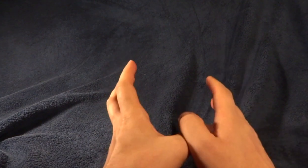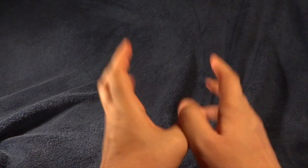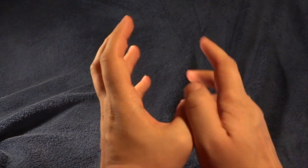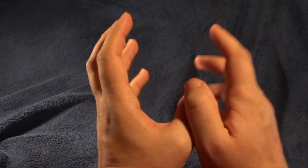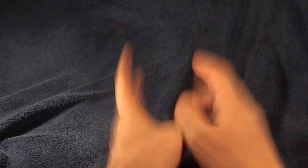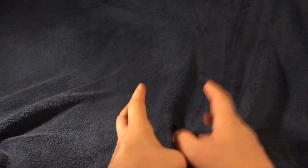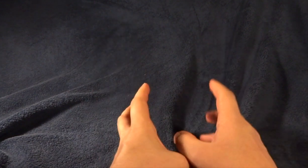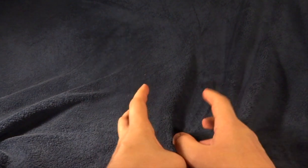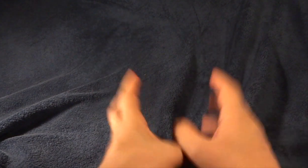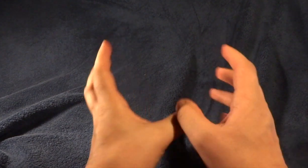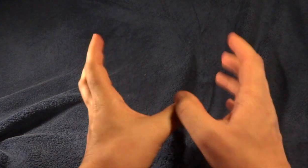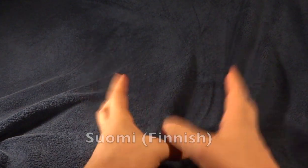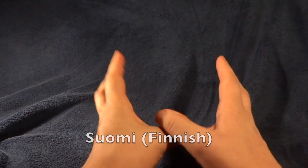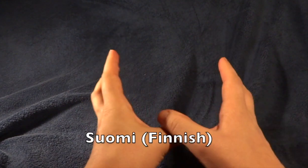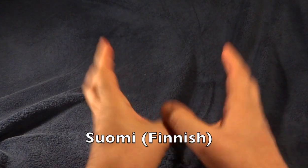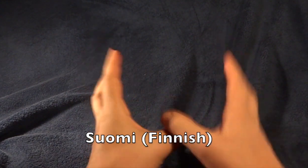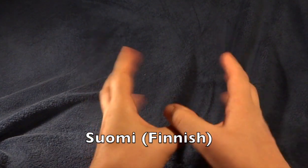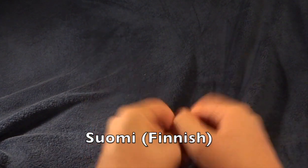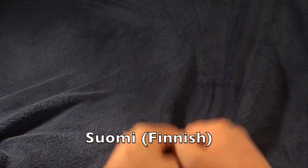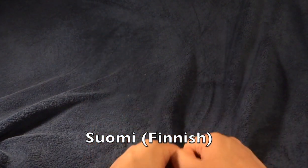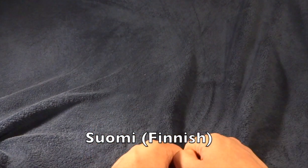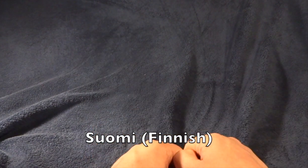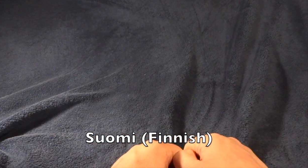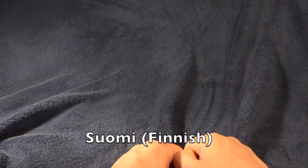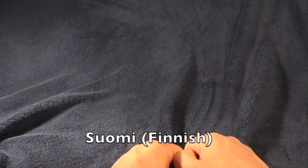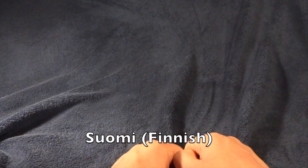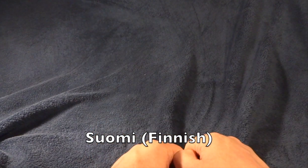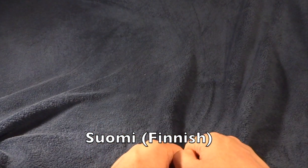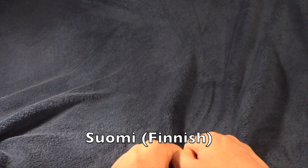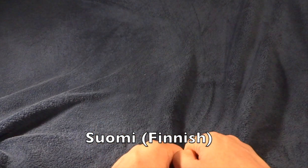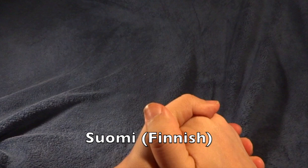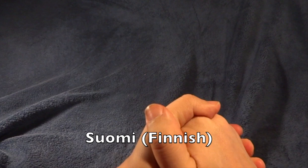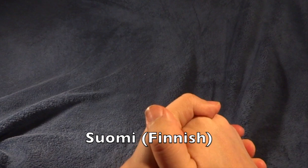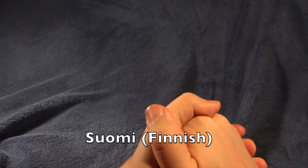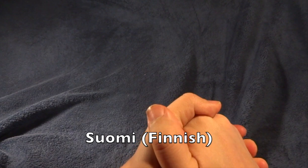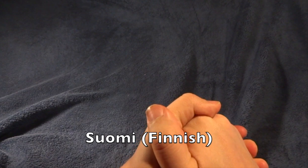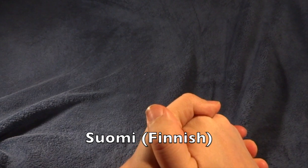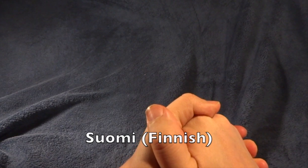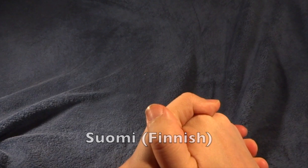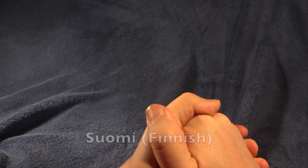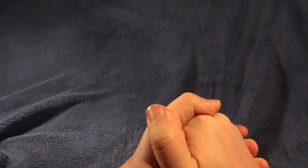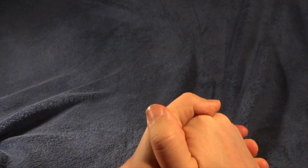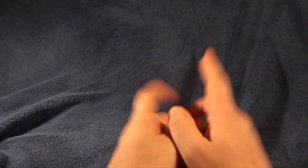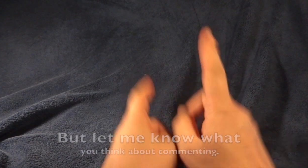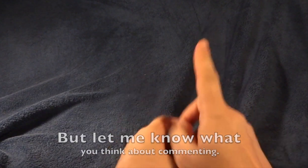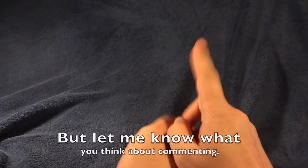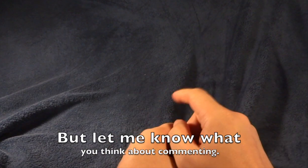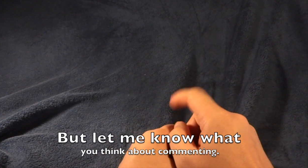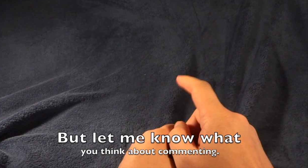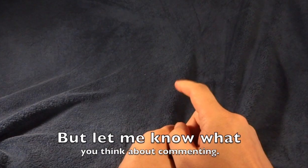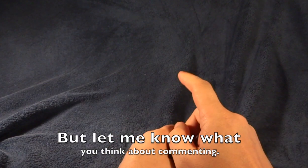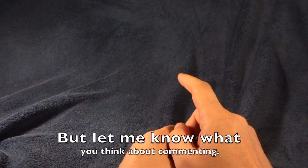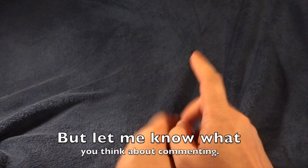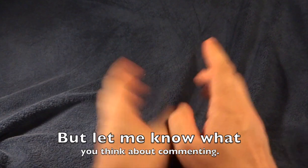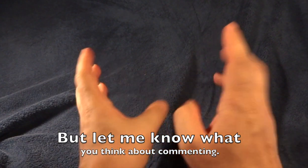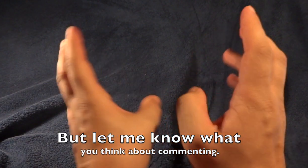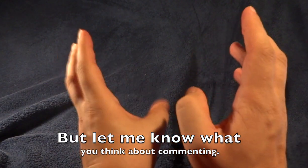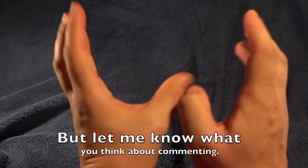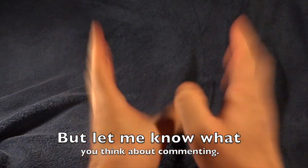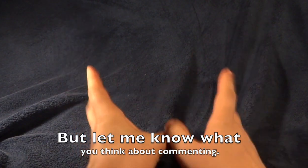I speak my mother language. Suomi! That's about commenting. If you're watching my videos, I don't say you